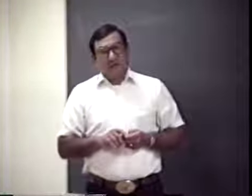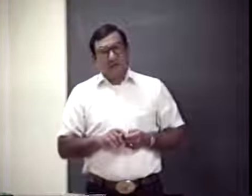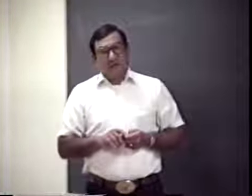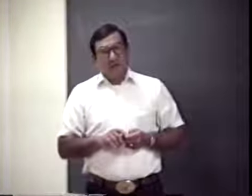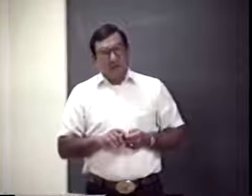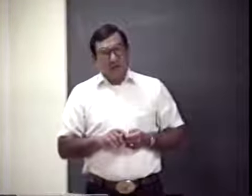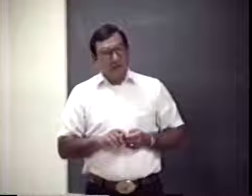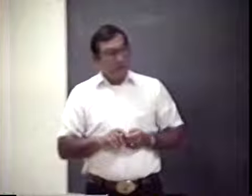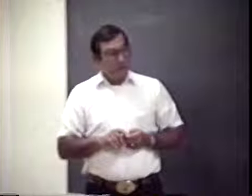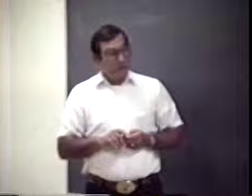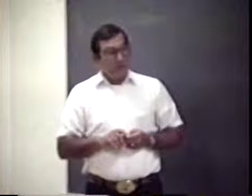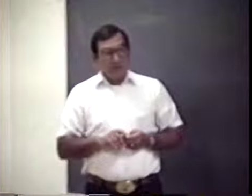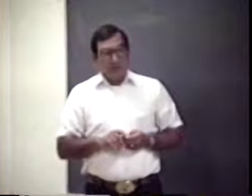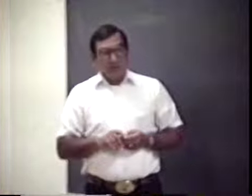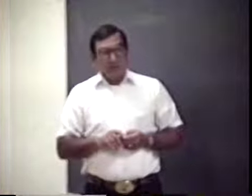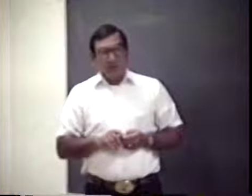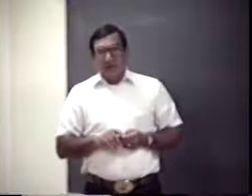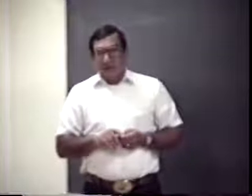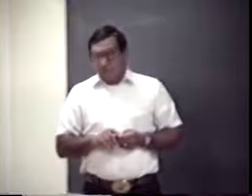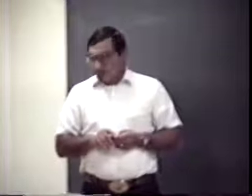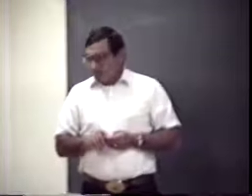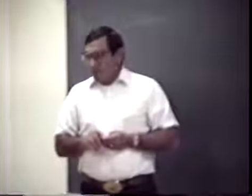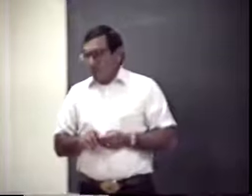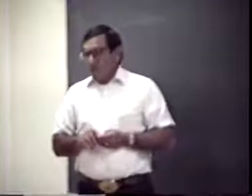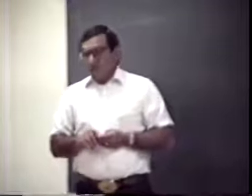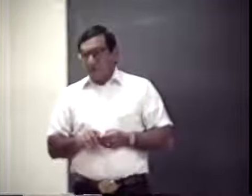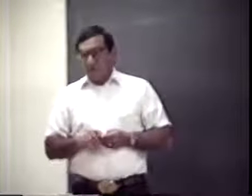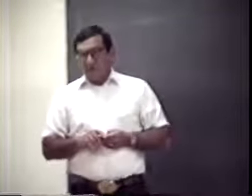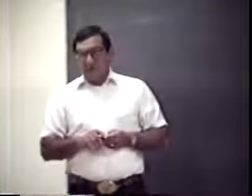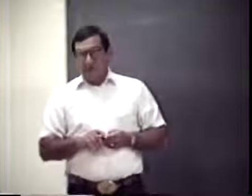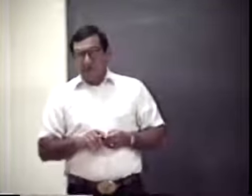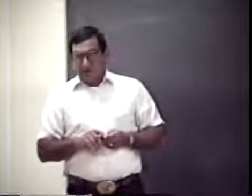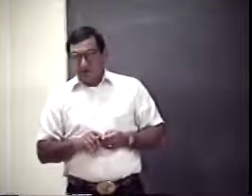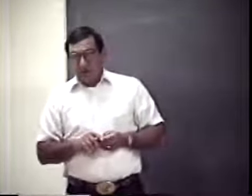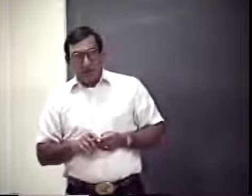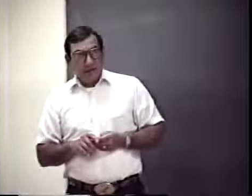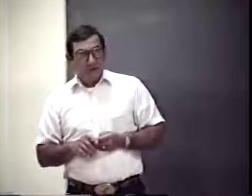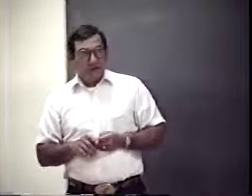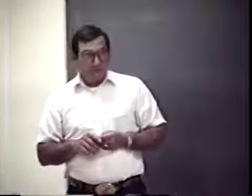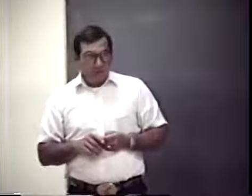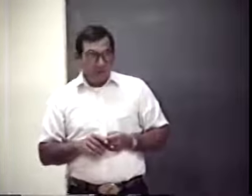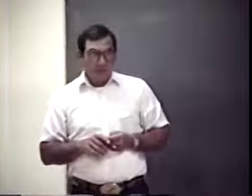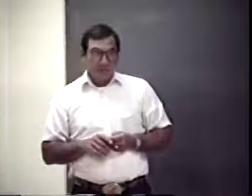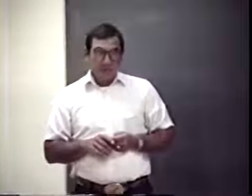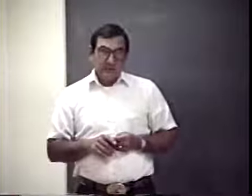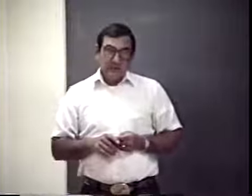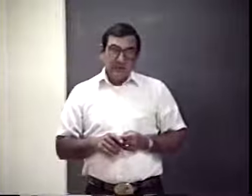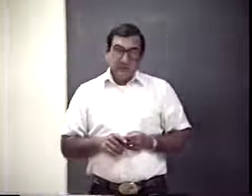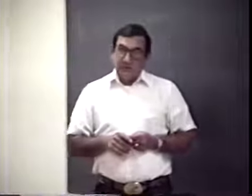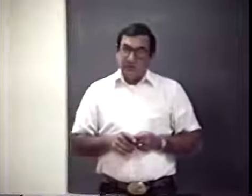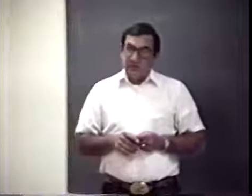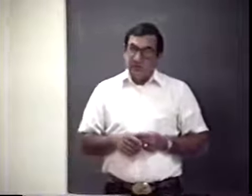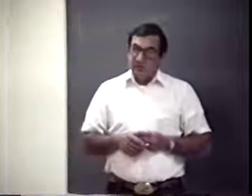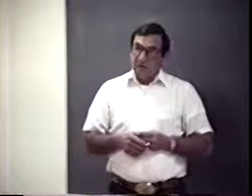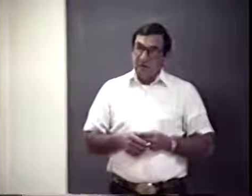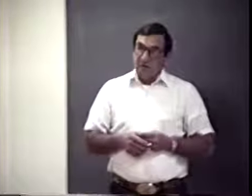And I want to thank Willie, and I want to thank each and every one of you for helping me and teaching me and letting me learn right along with